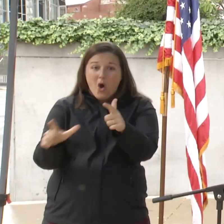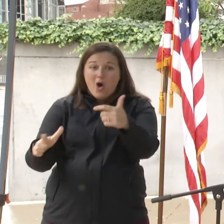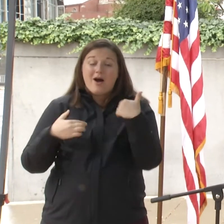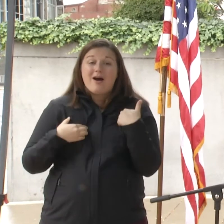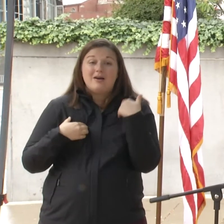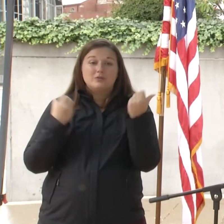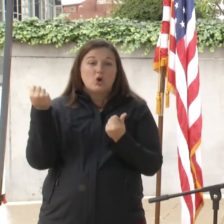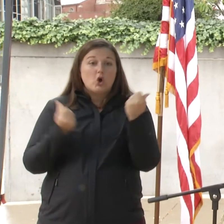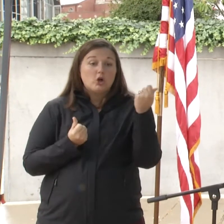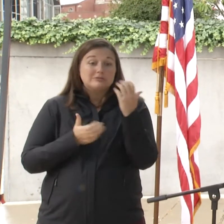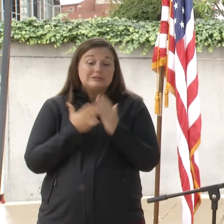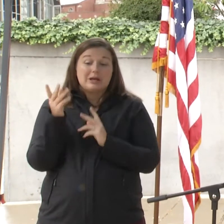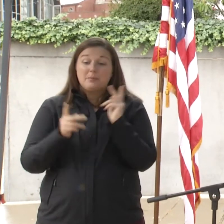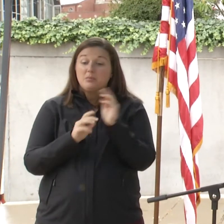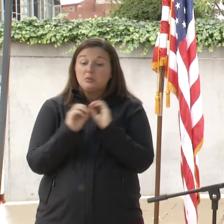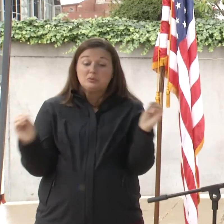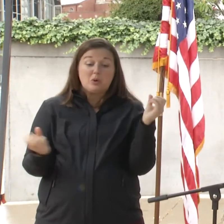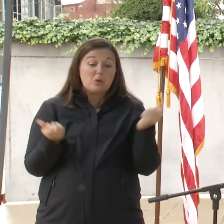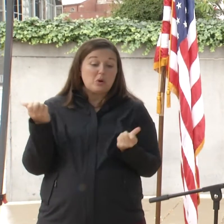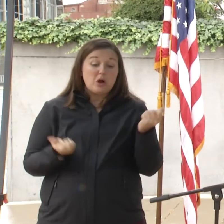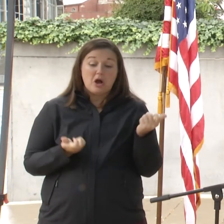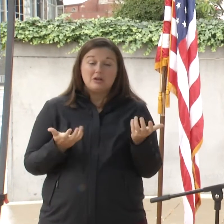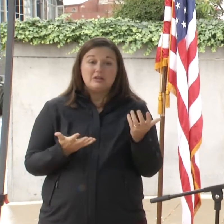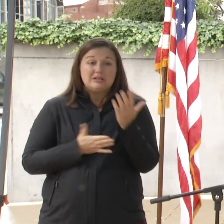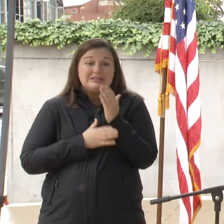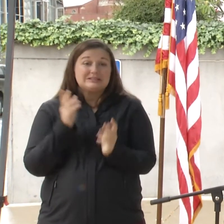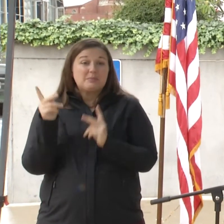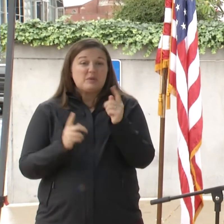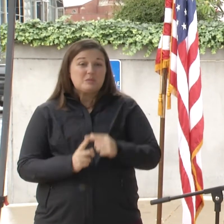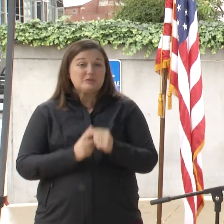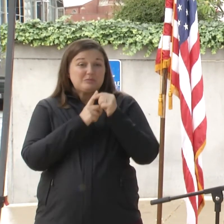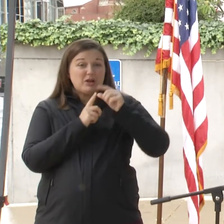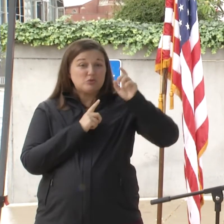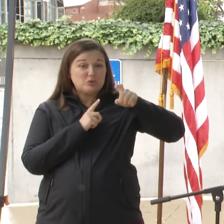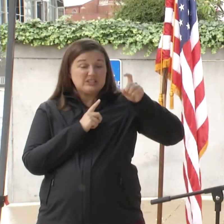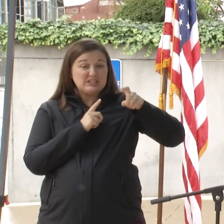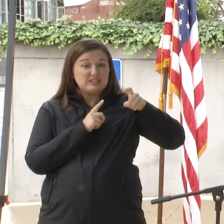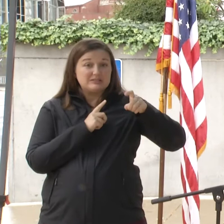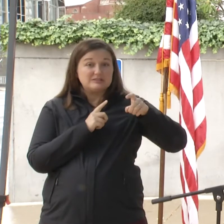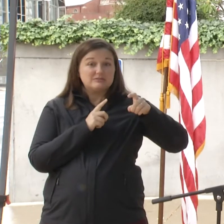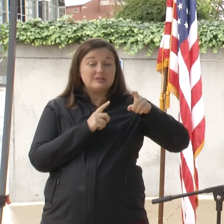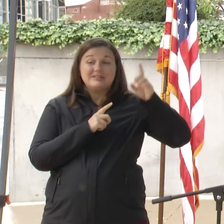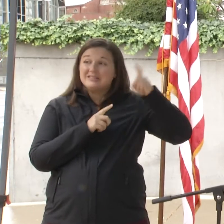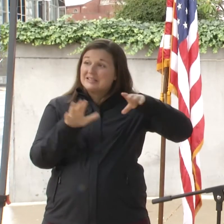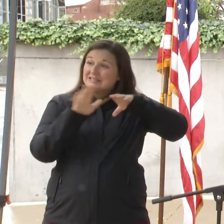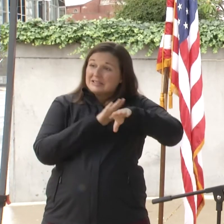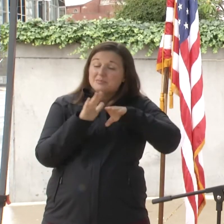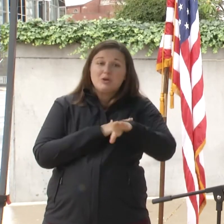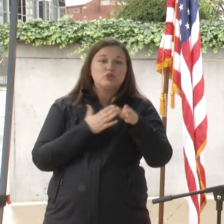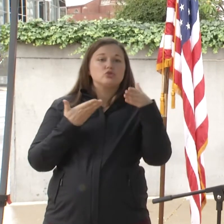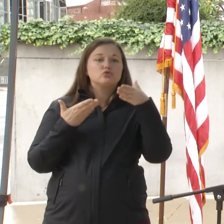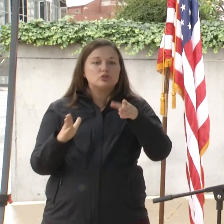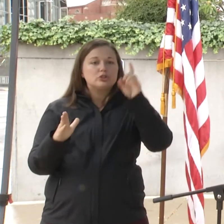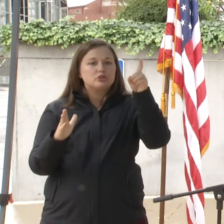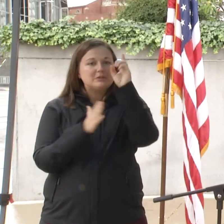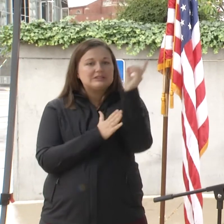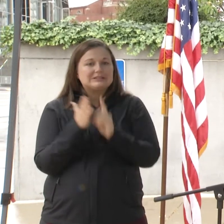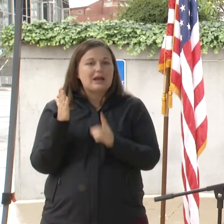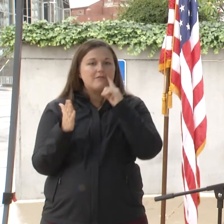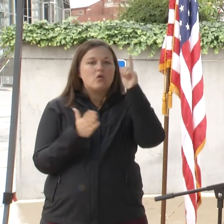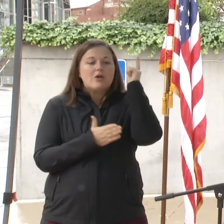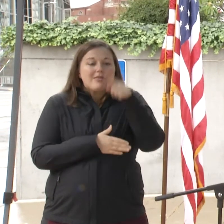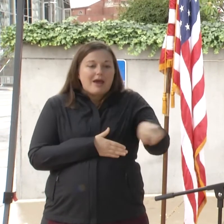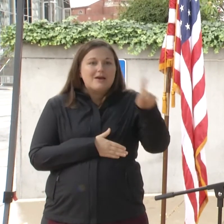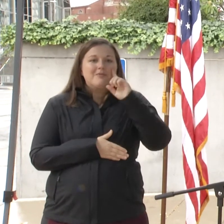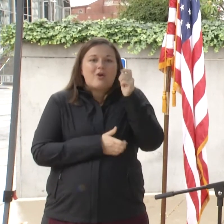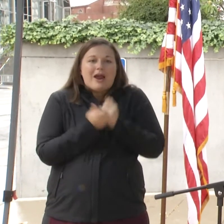about understanding that there are people with needs, special needs, that need accessibility and that our streets should be designed for them.